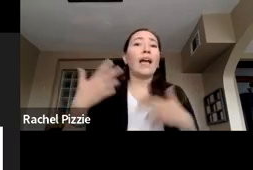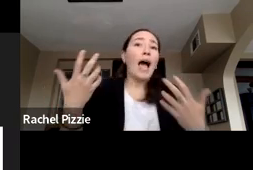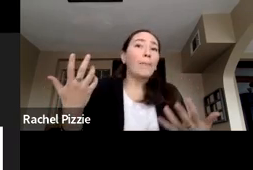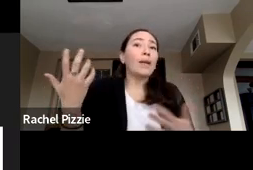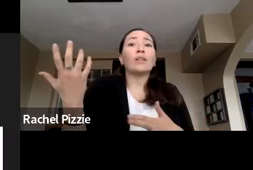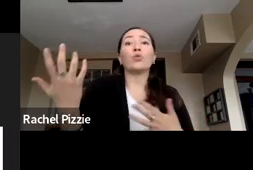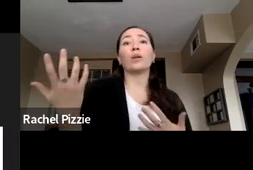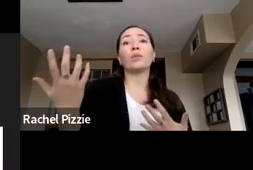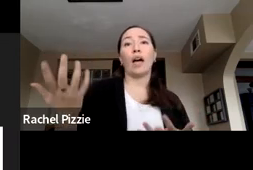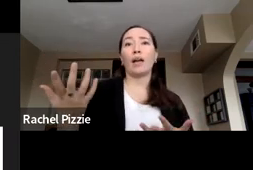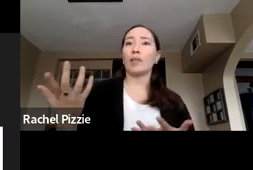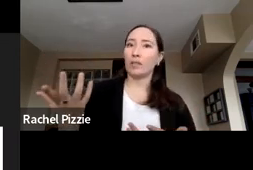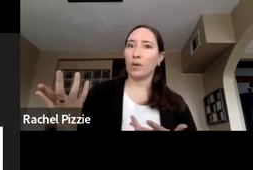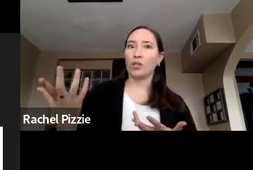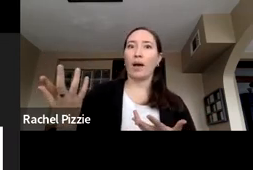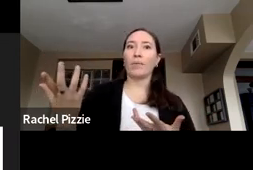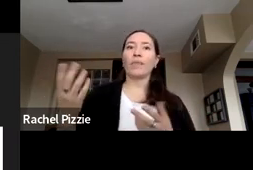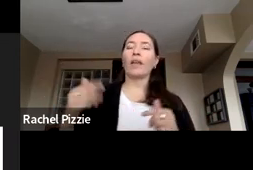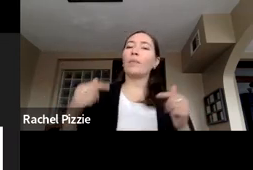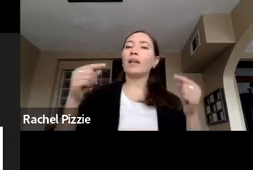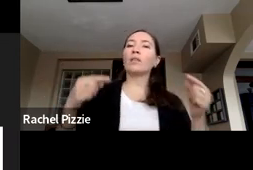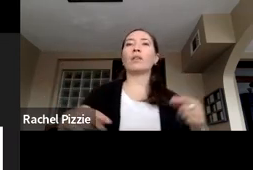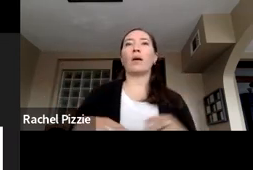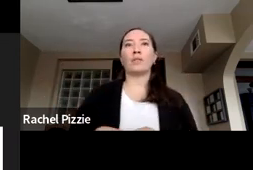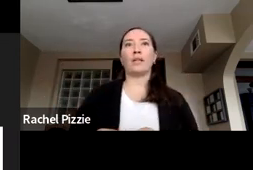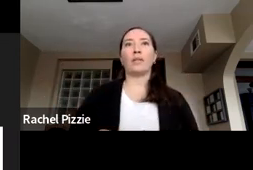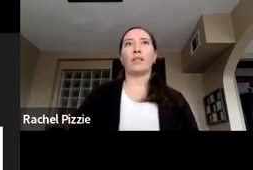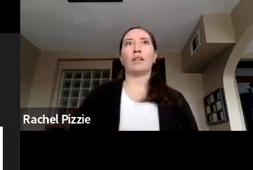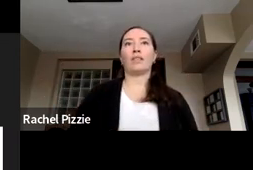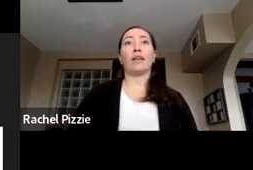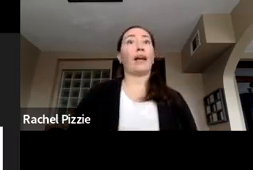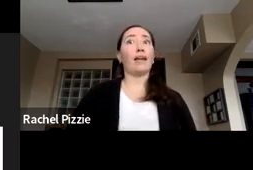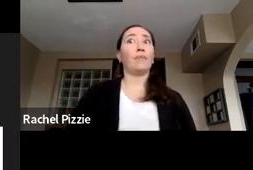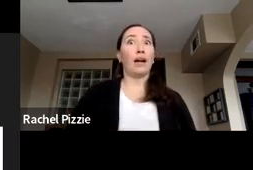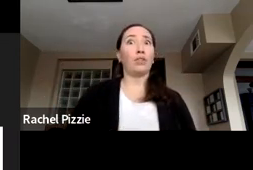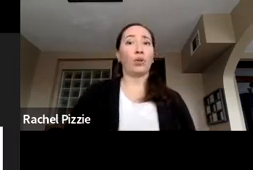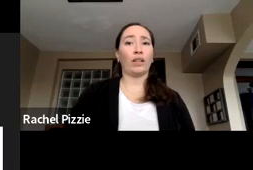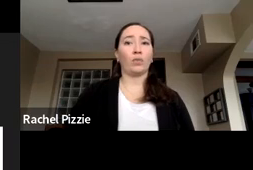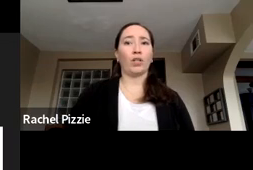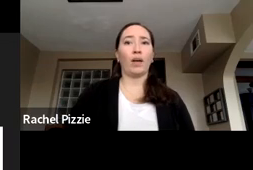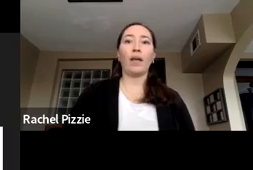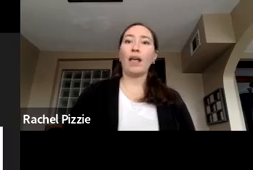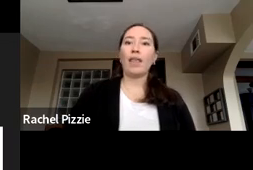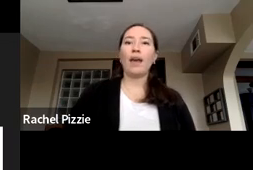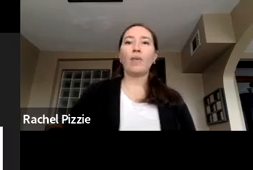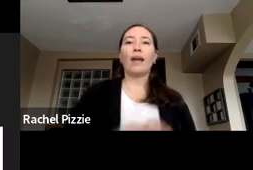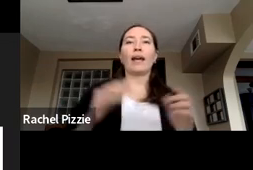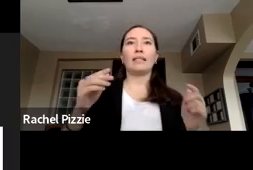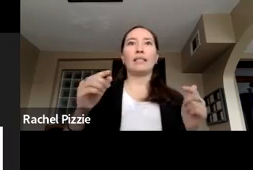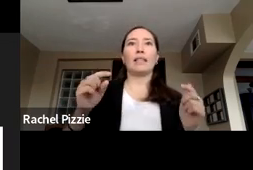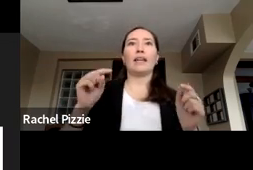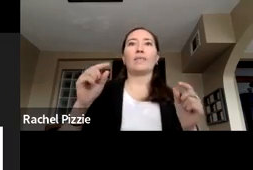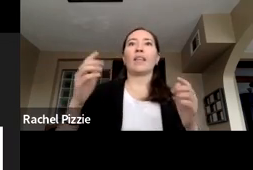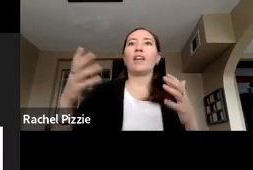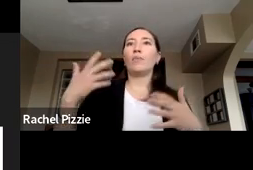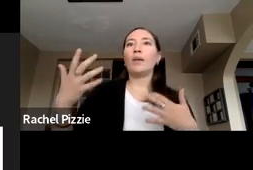are having a happy and enjoyable time at this workshop, I might include a couple statements in there that are like, I am not enjoying this workshop. That way I